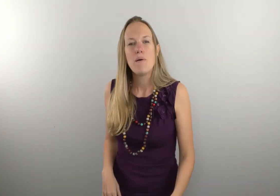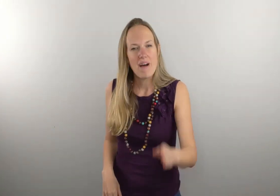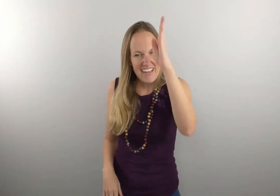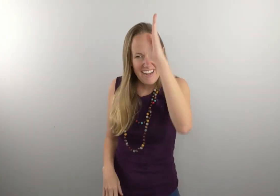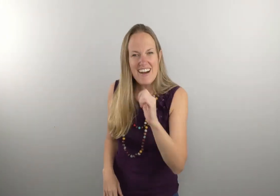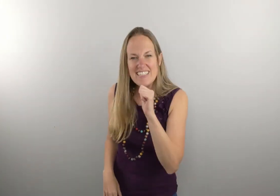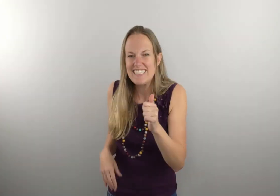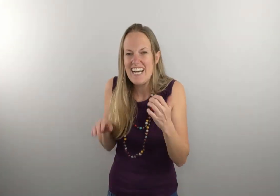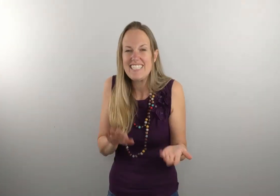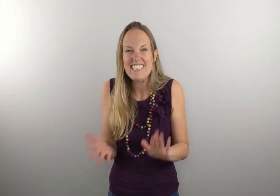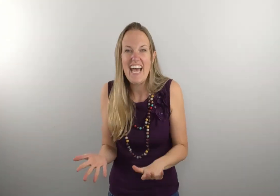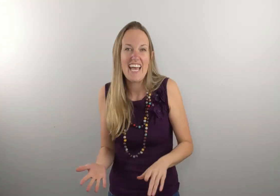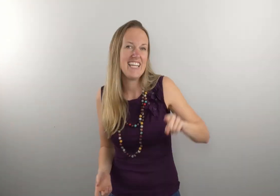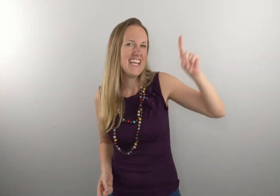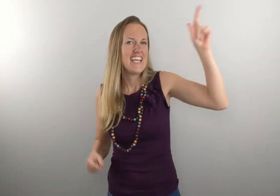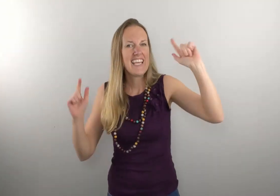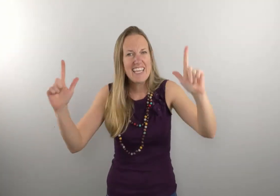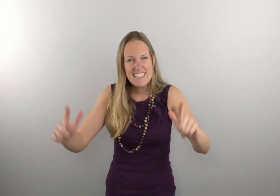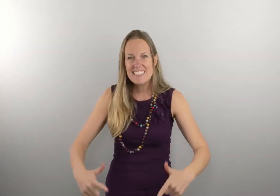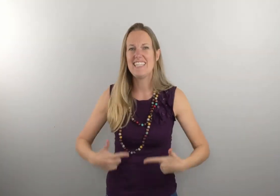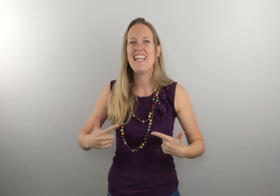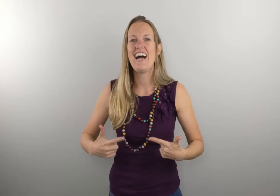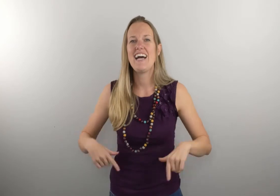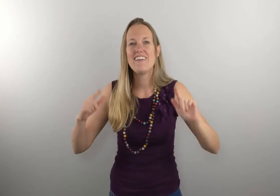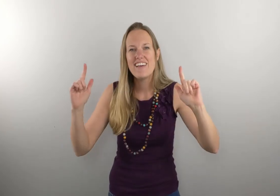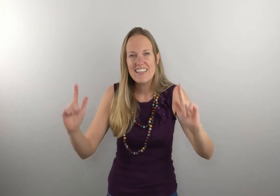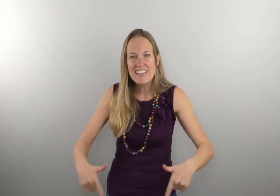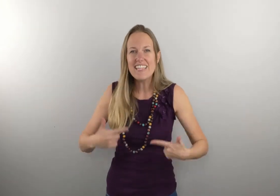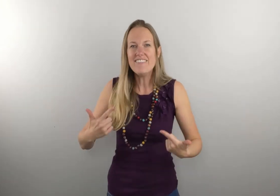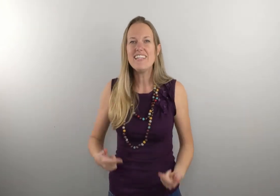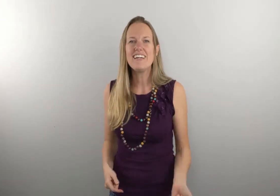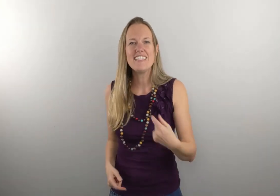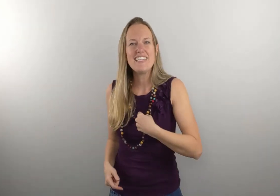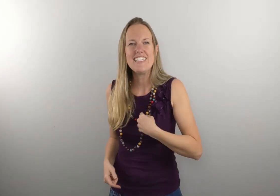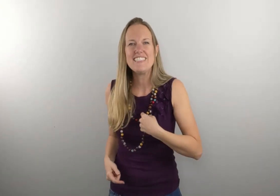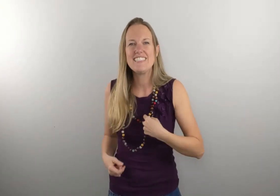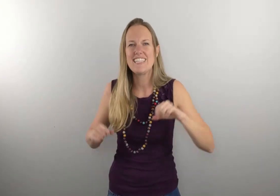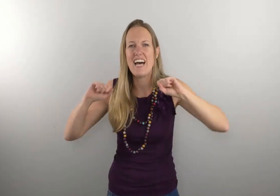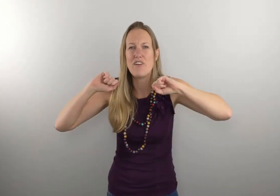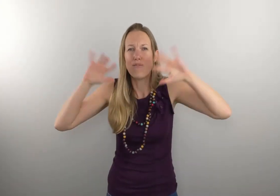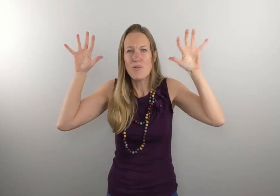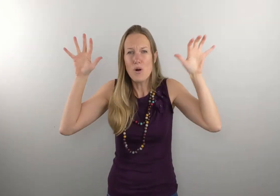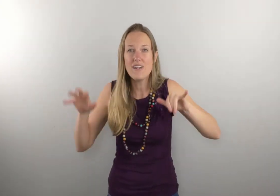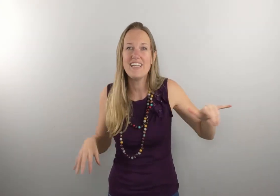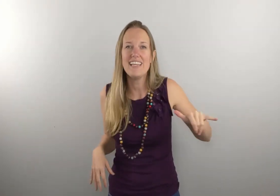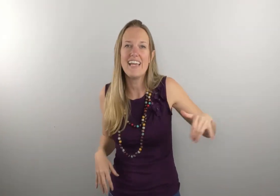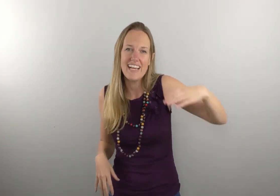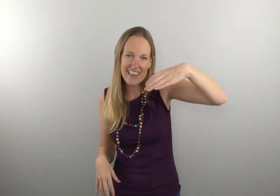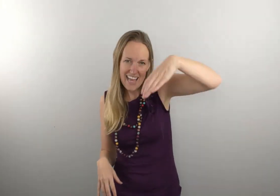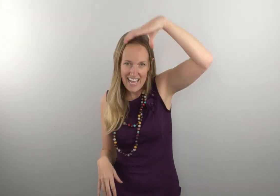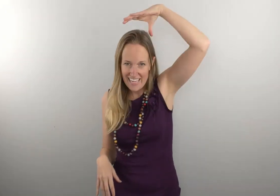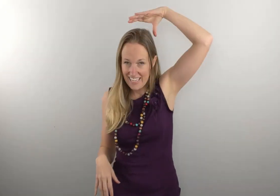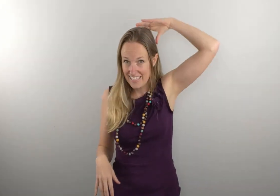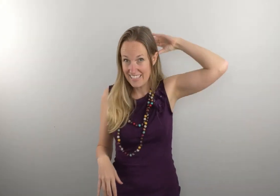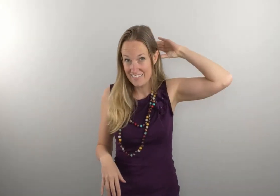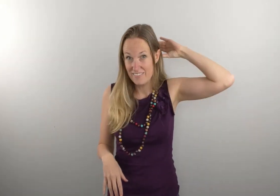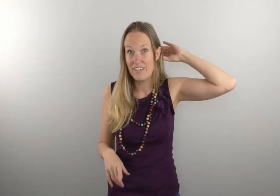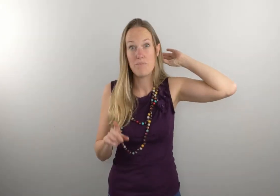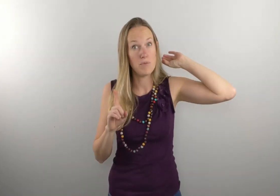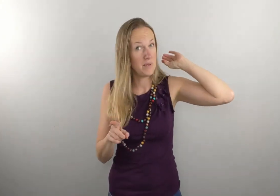My God's not dead. He's alive, living on the inside, roaring like a lion. Repeats